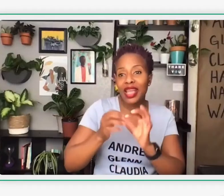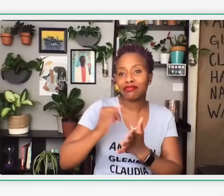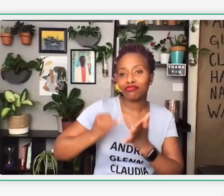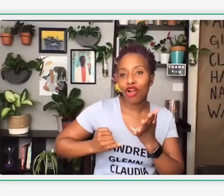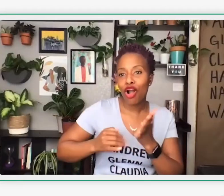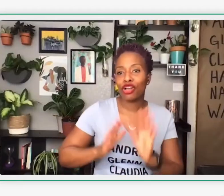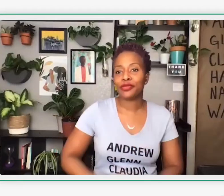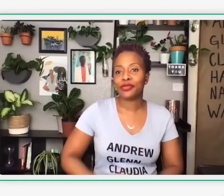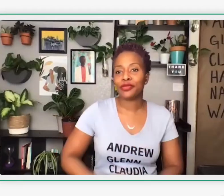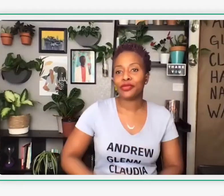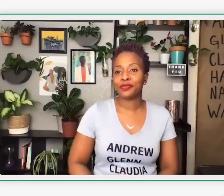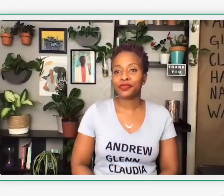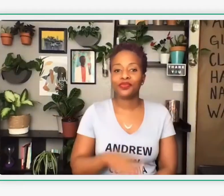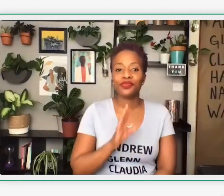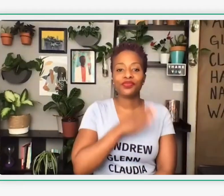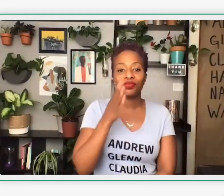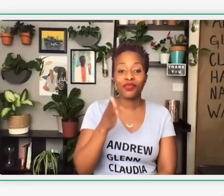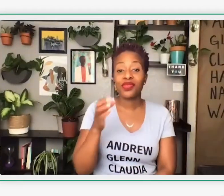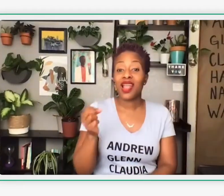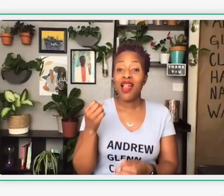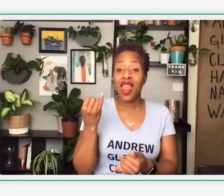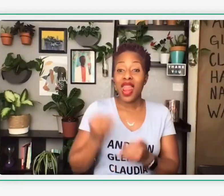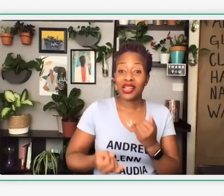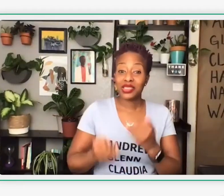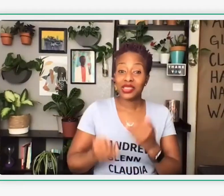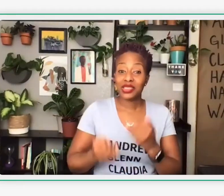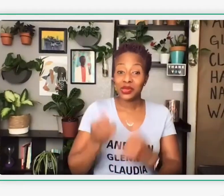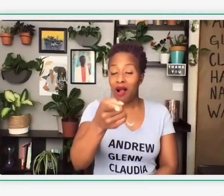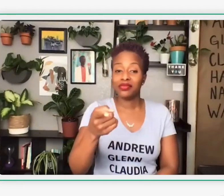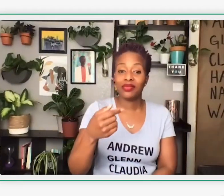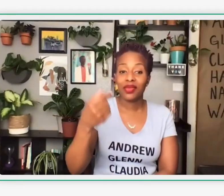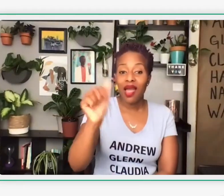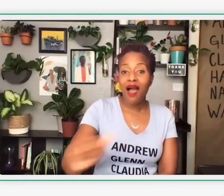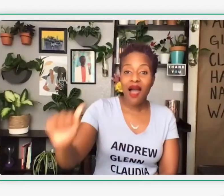tumblers, jewelry, many different artistic